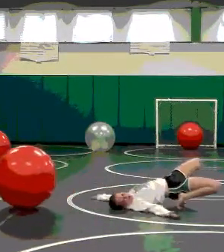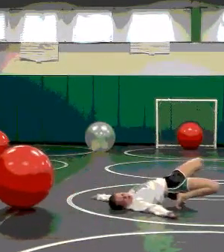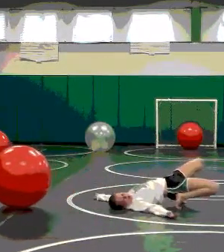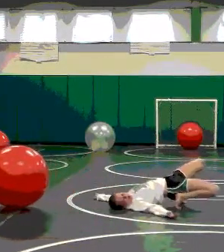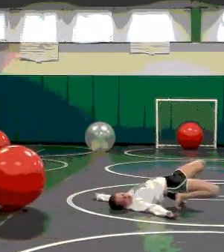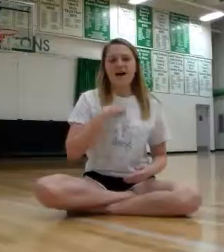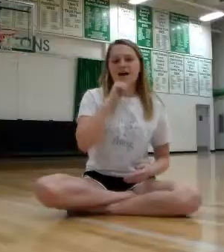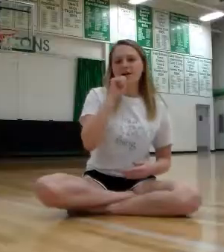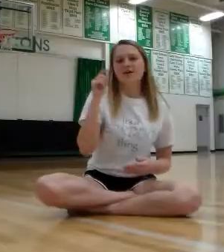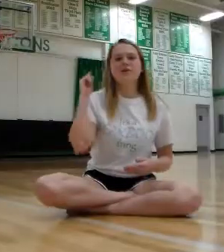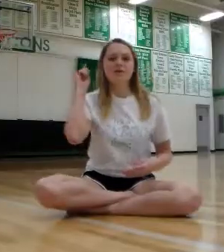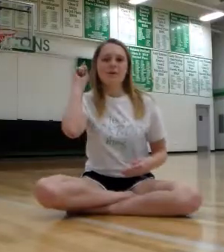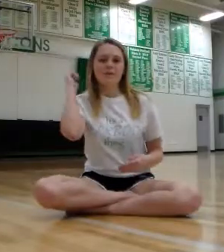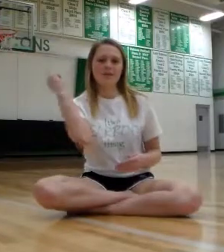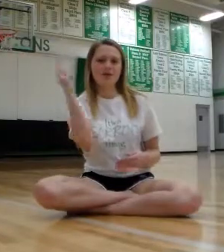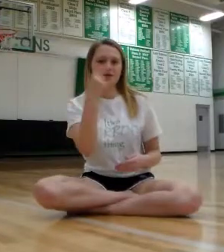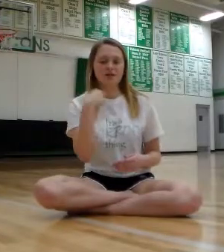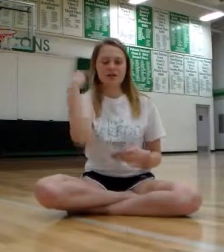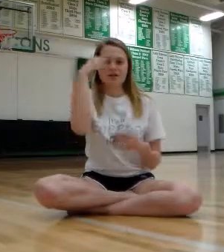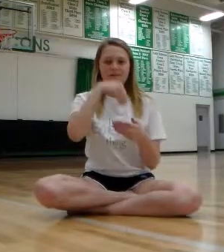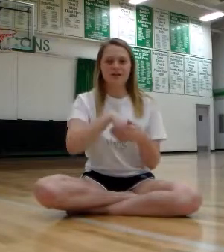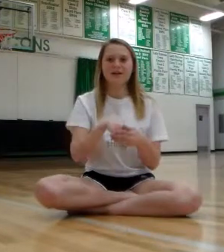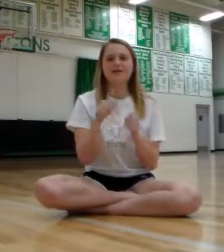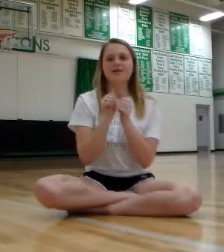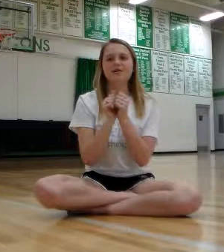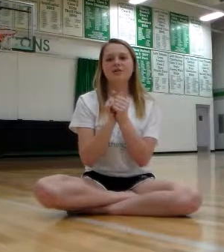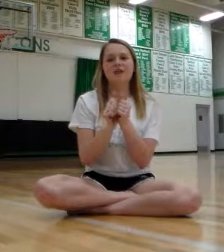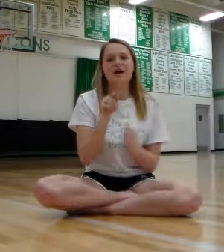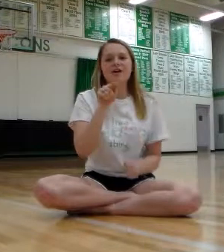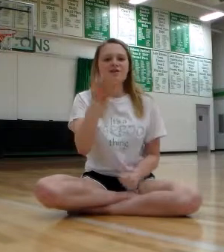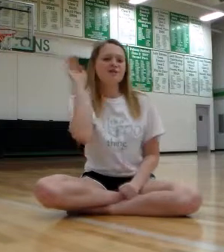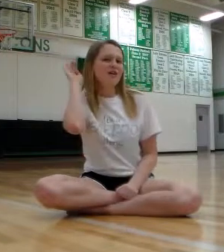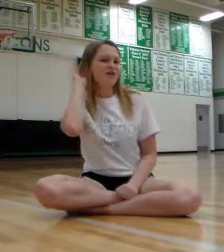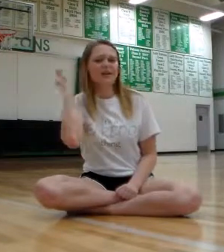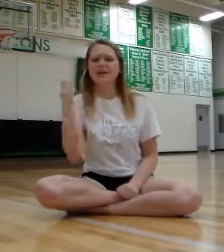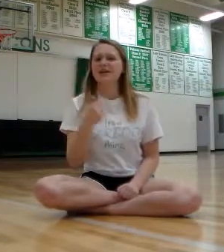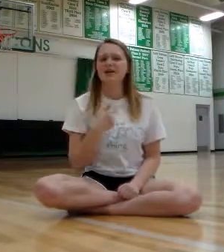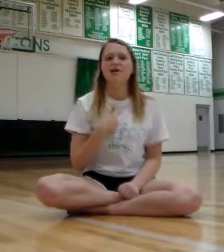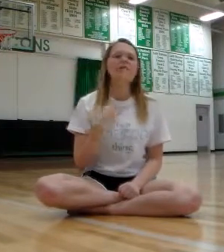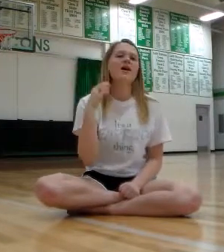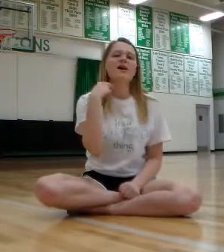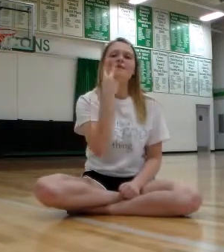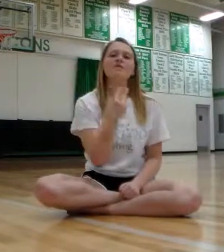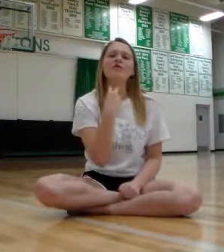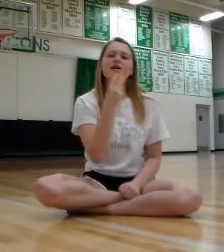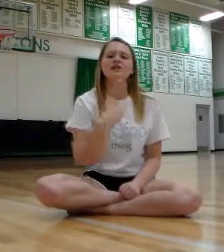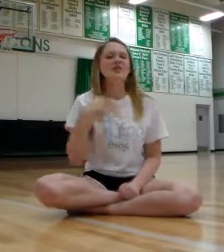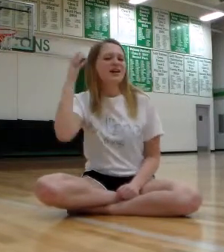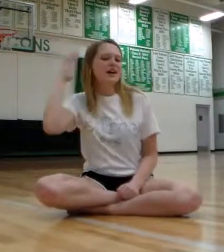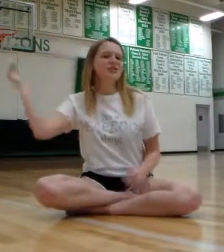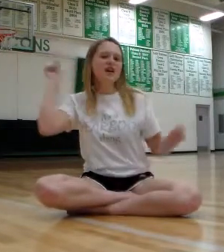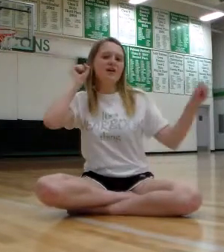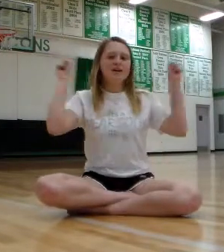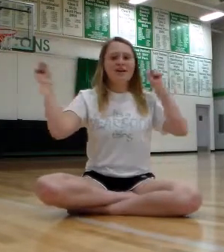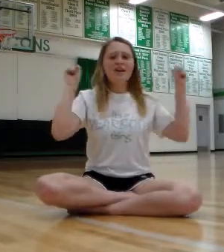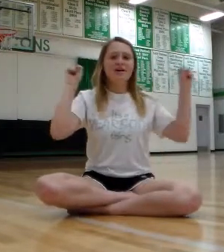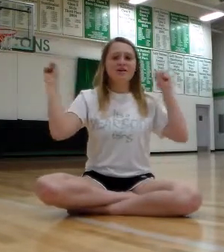I ain't gonna be just a face in the crowd You're gonna hear my voice when I shout it out